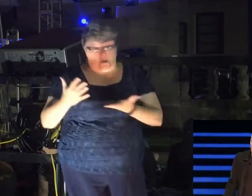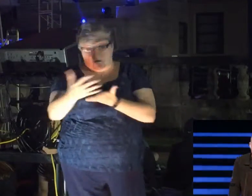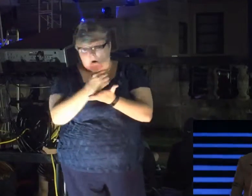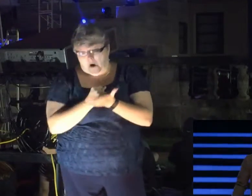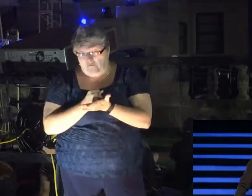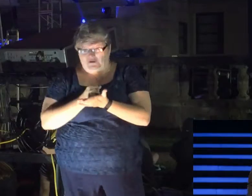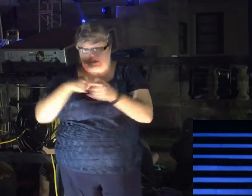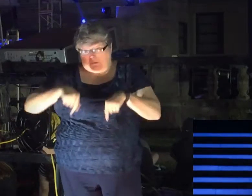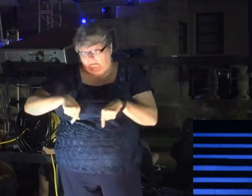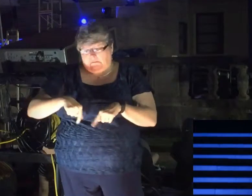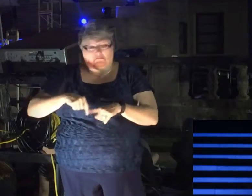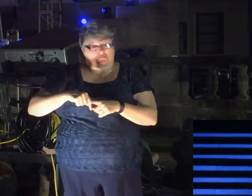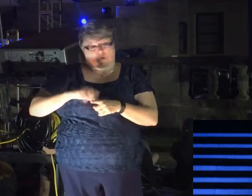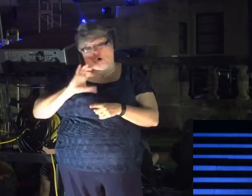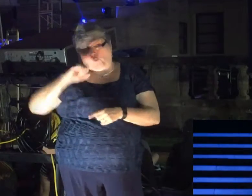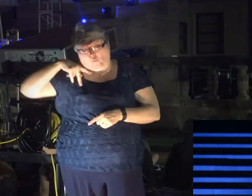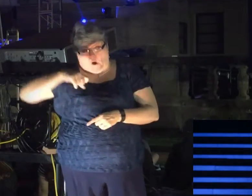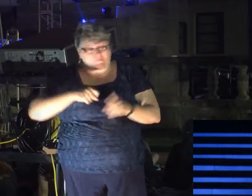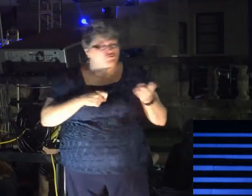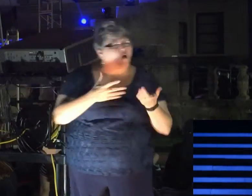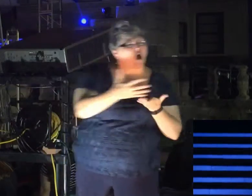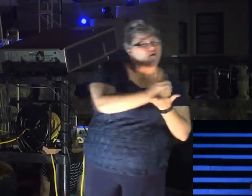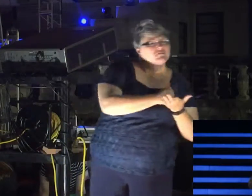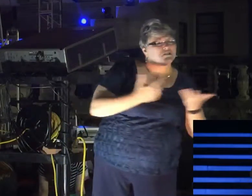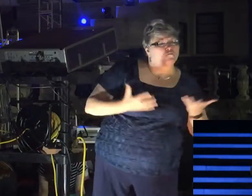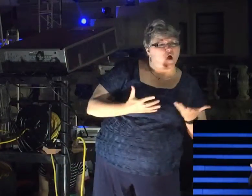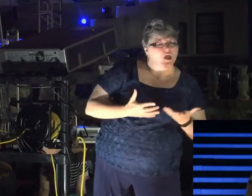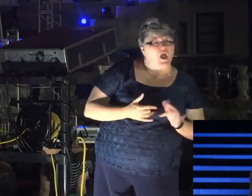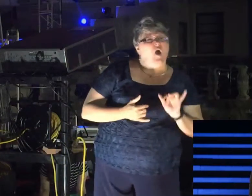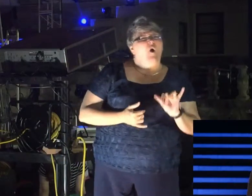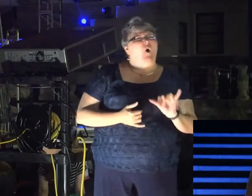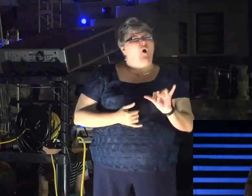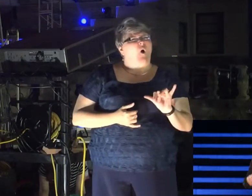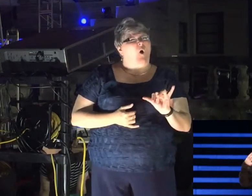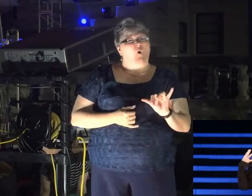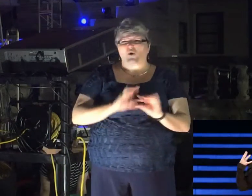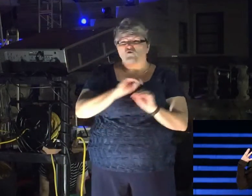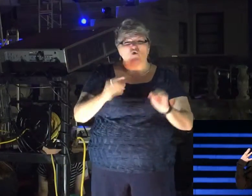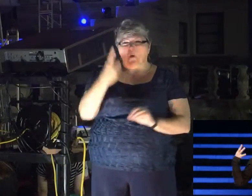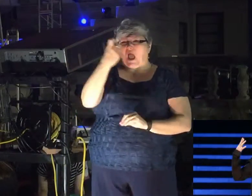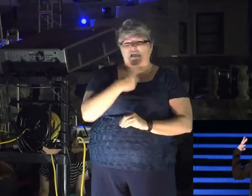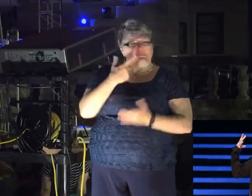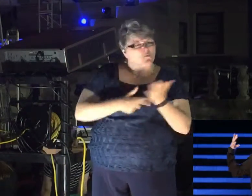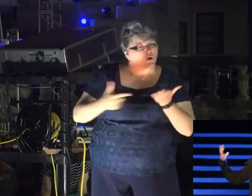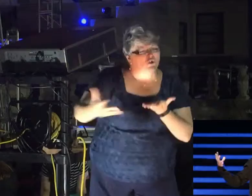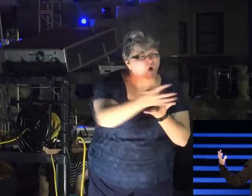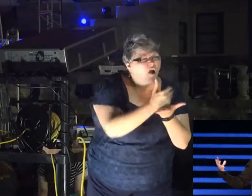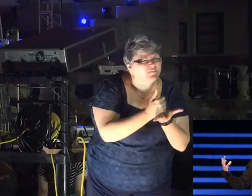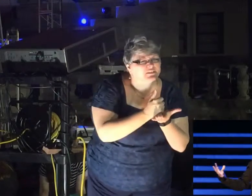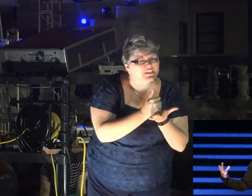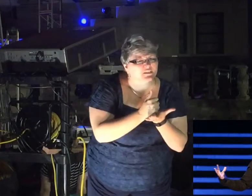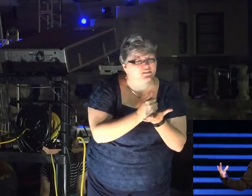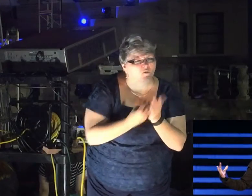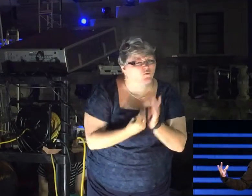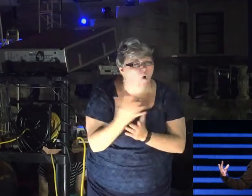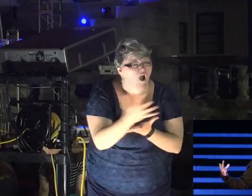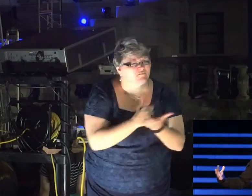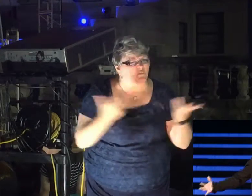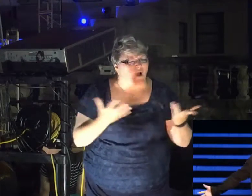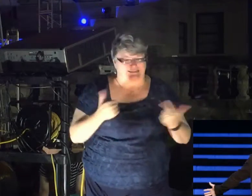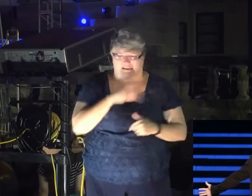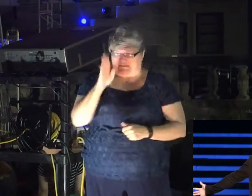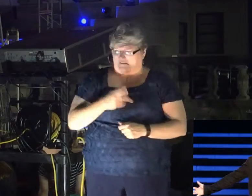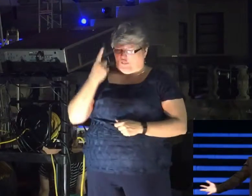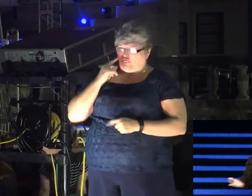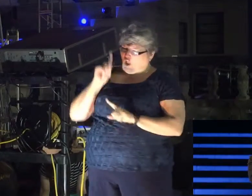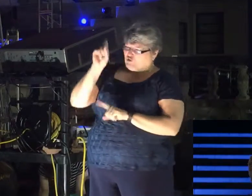we're harvesting over here some crops. What are you harvesting? And I was like, no one's ever asked me that question. And I've